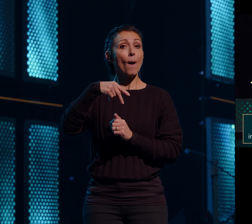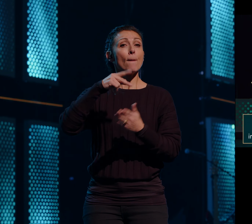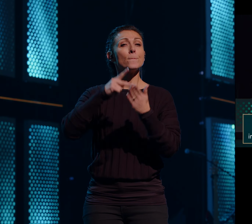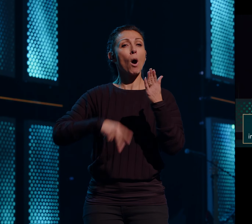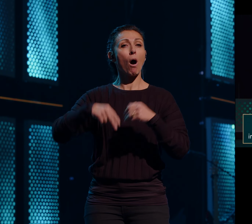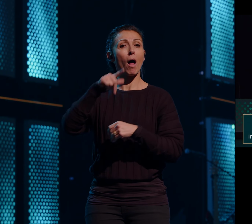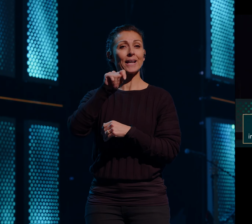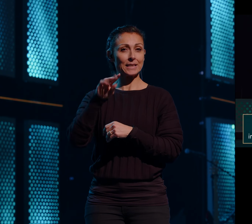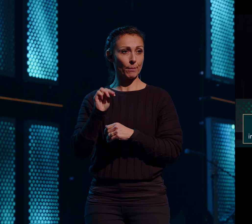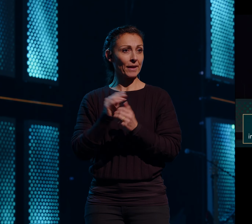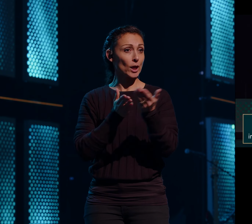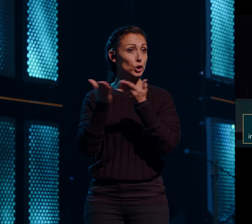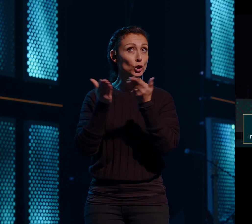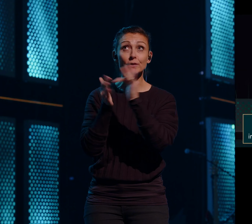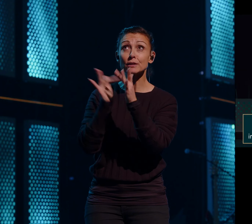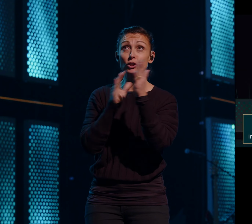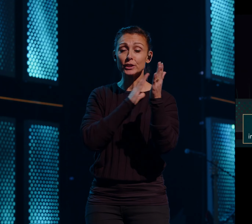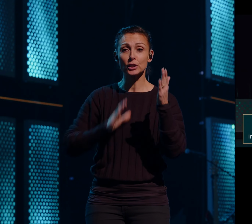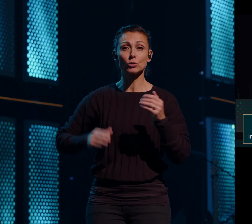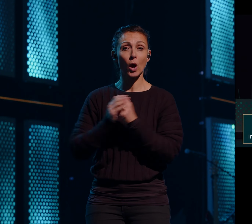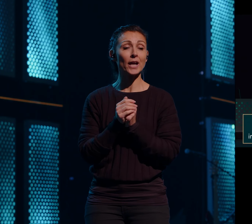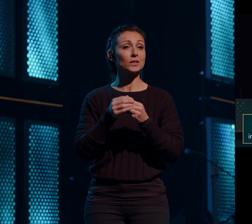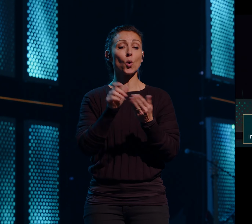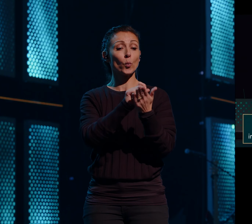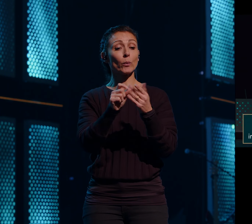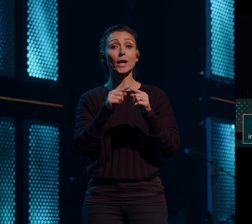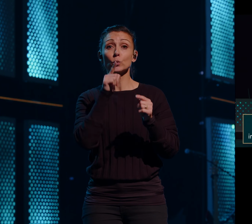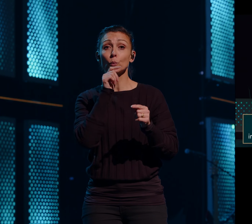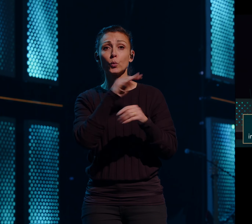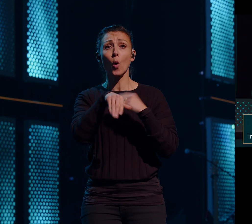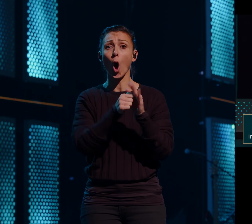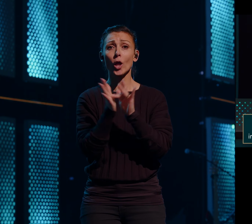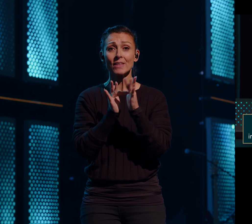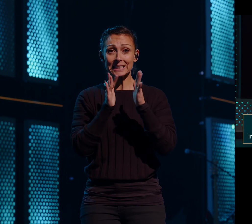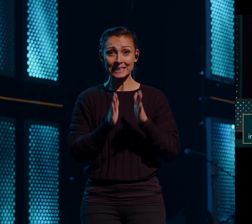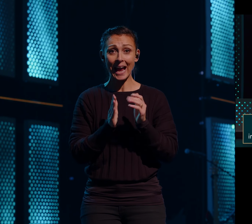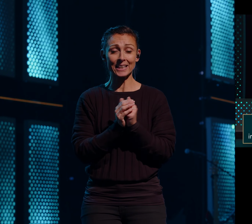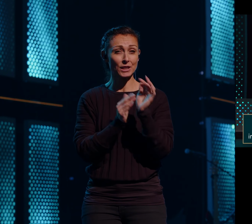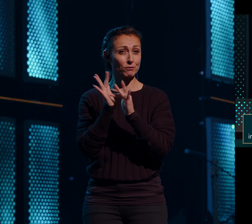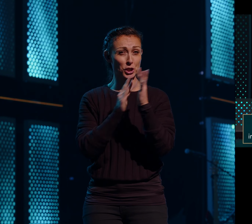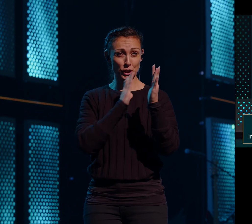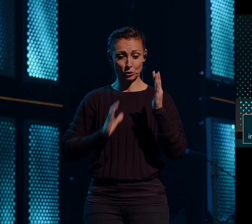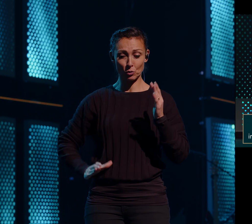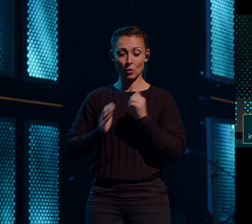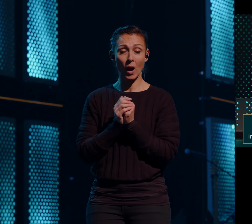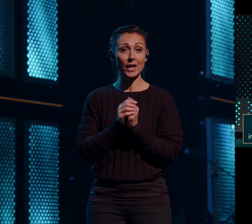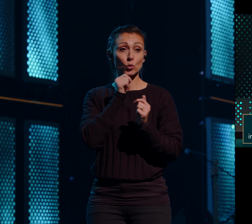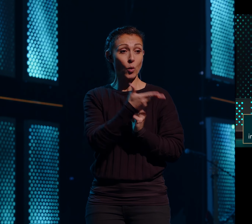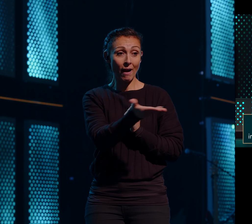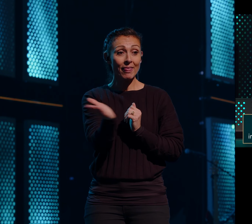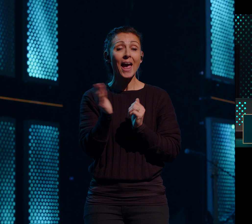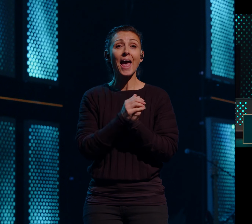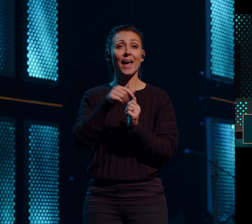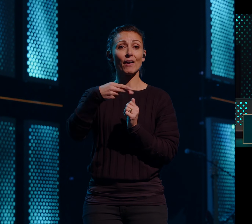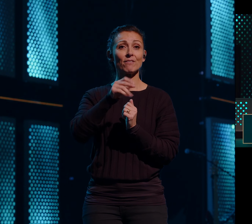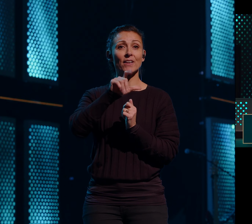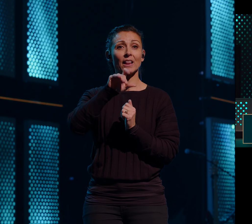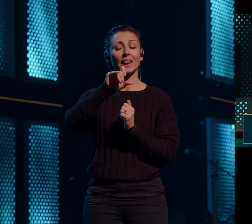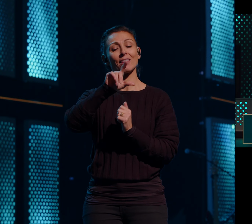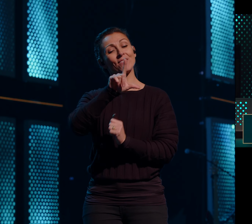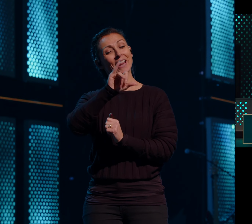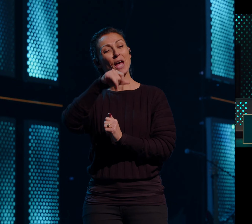Christ Jesus, to all the saints in Christ Jesus who are at Philippi with the overseers and deacons, grace to